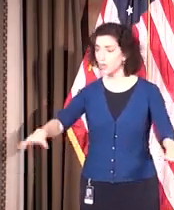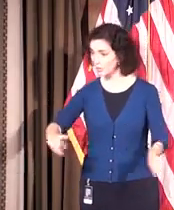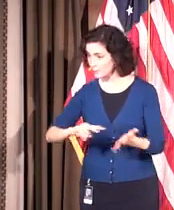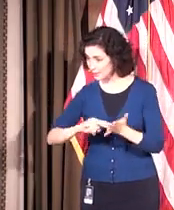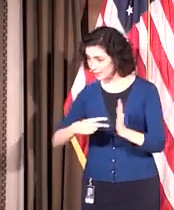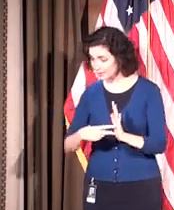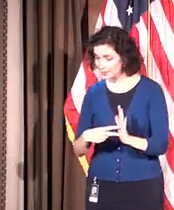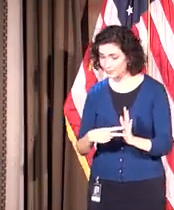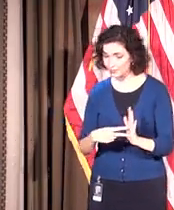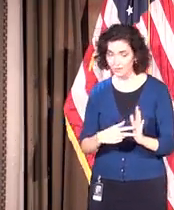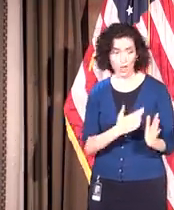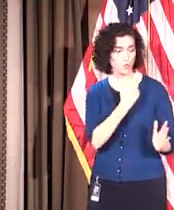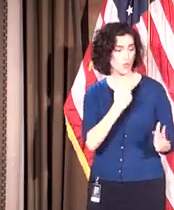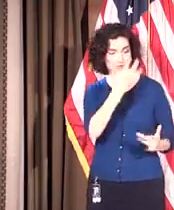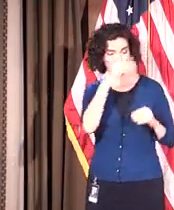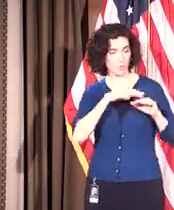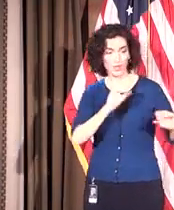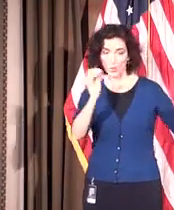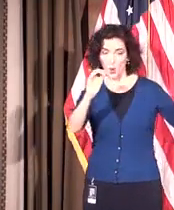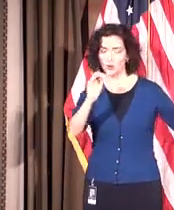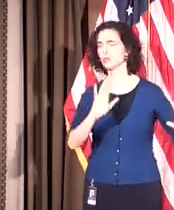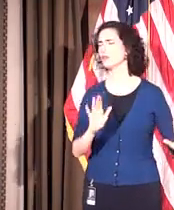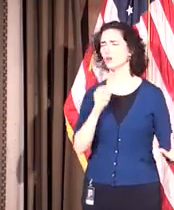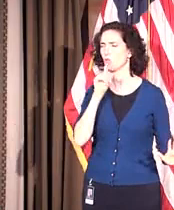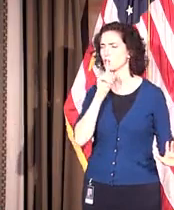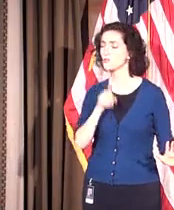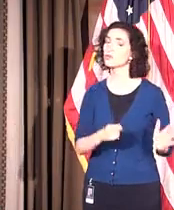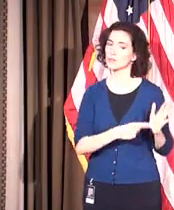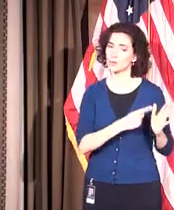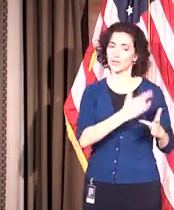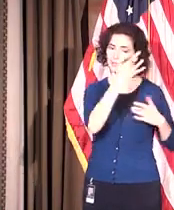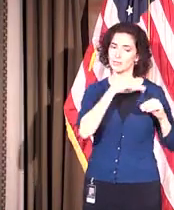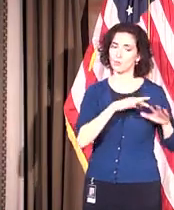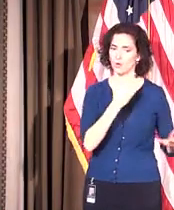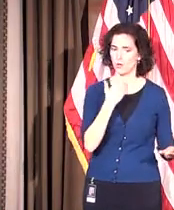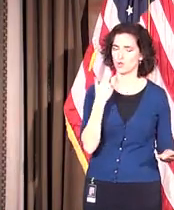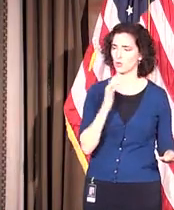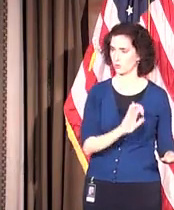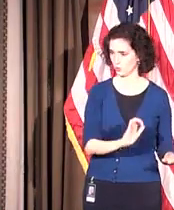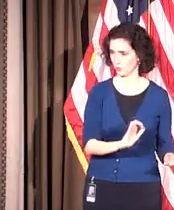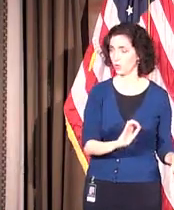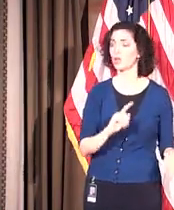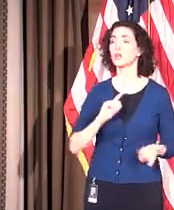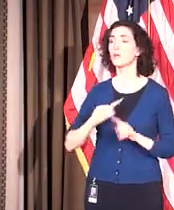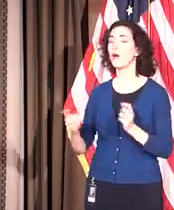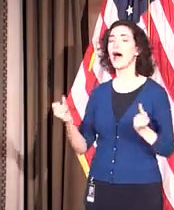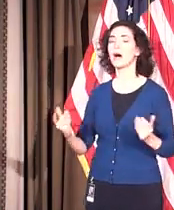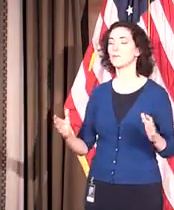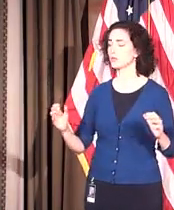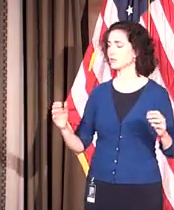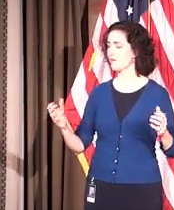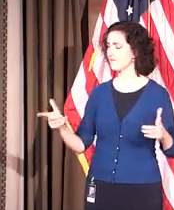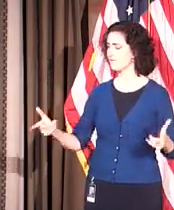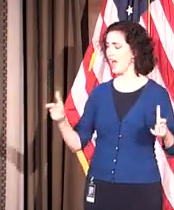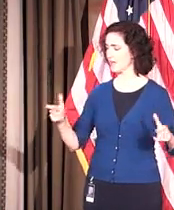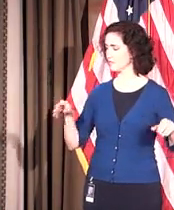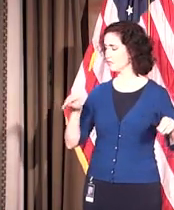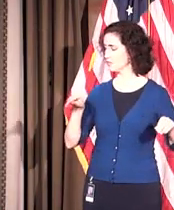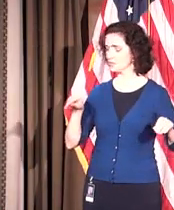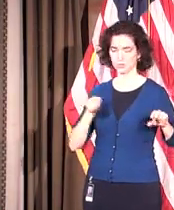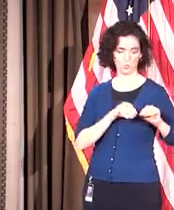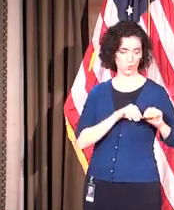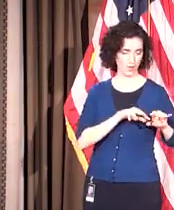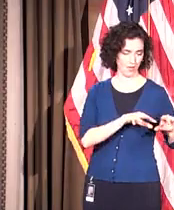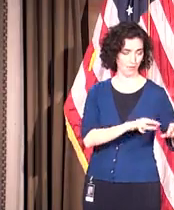that there's no transmission taking place at restaurants, but the degree of transmission is not nearly as pronounced where